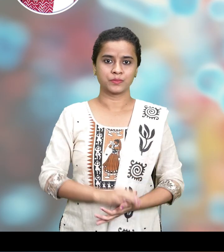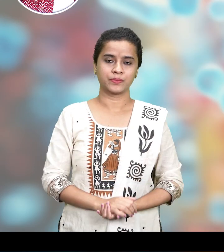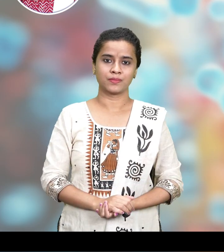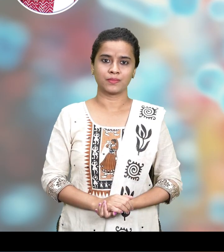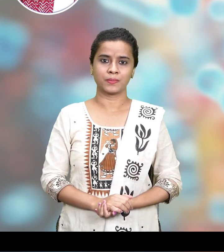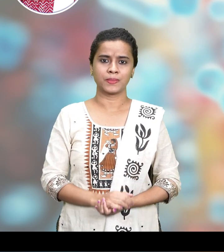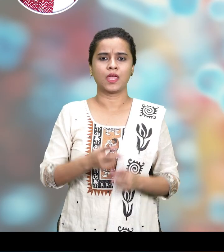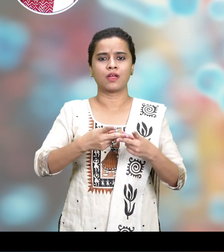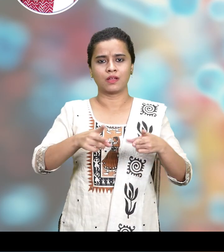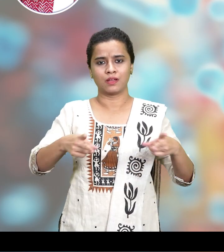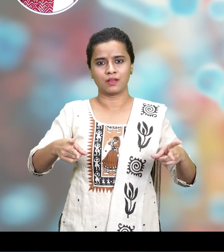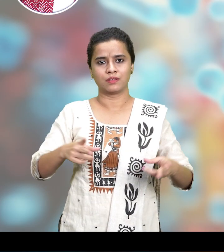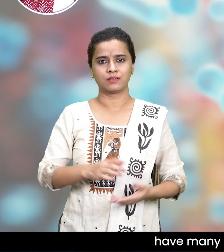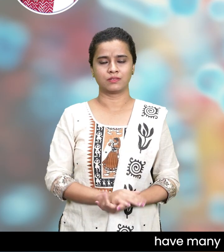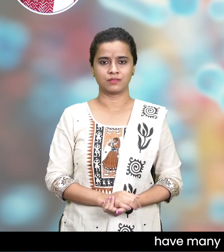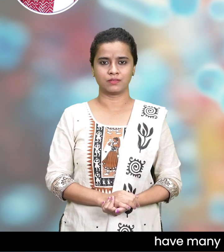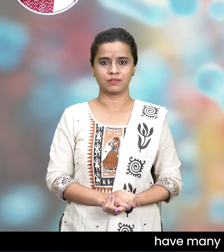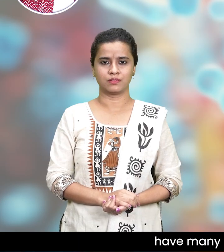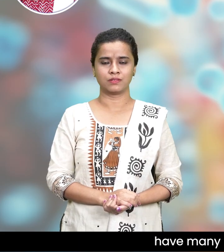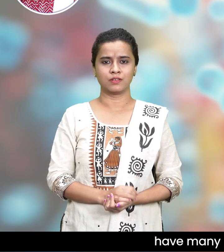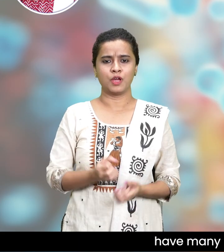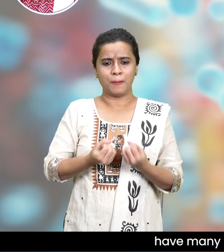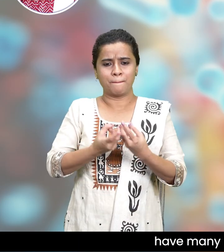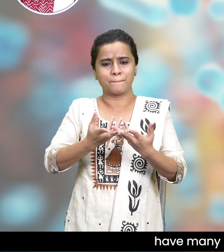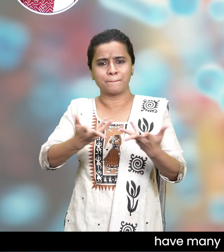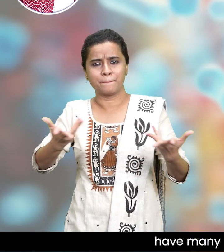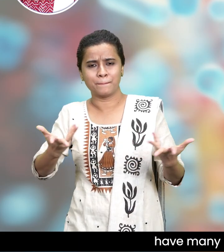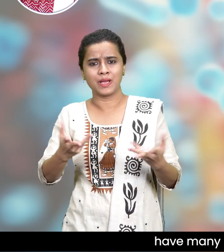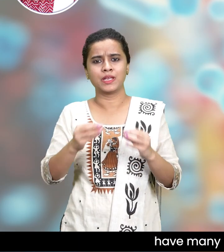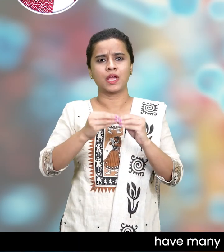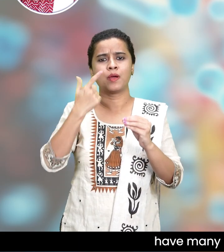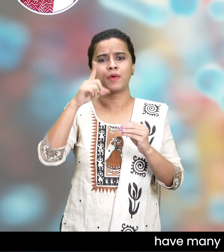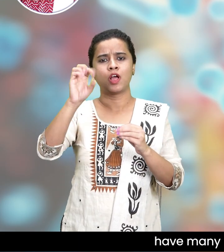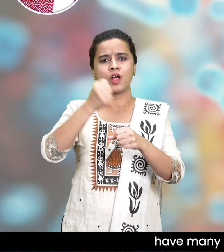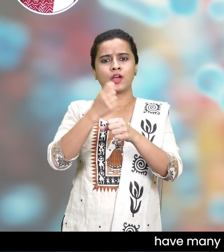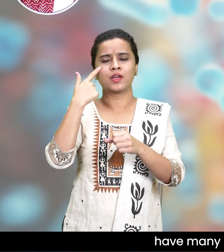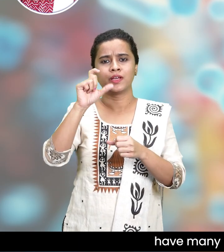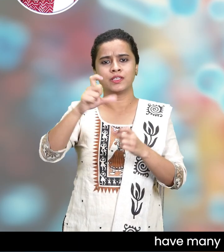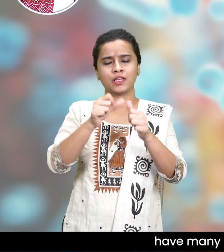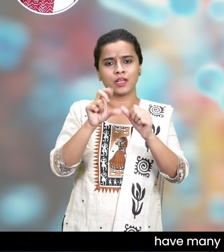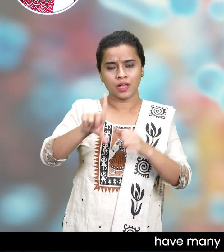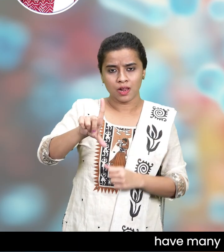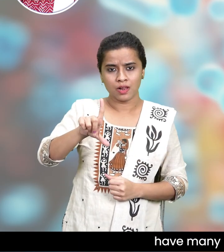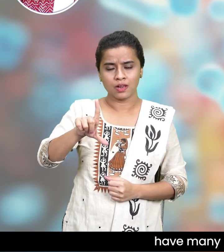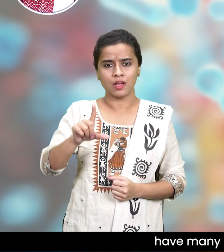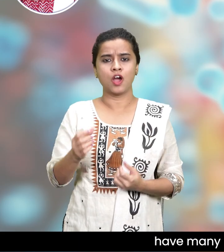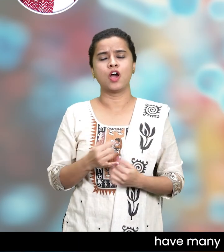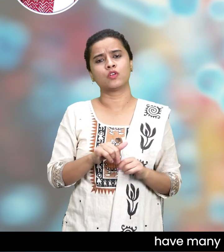and so on, have many biological characteristics in common.